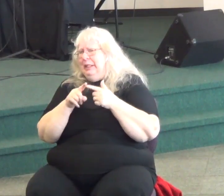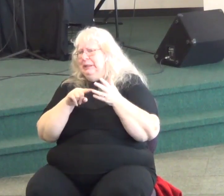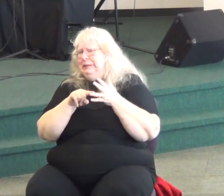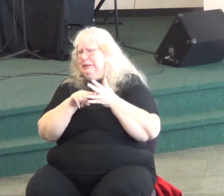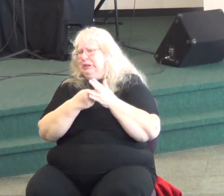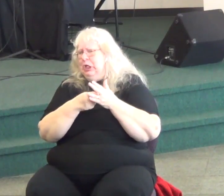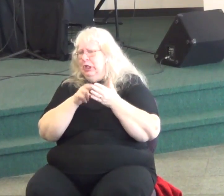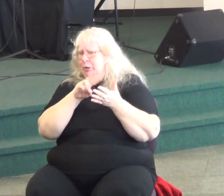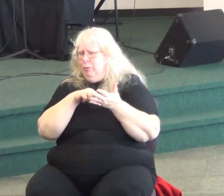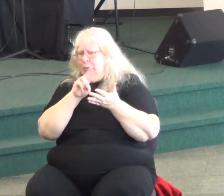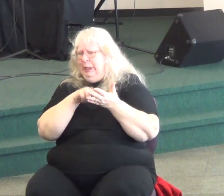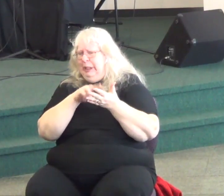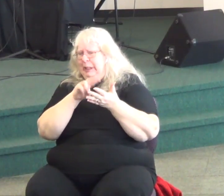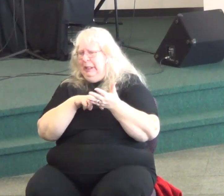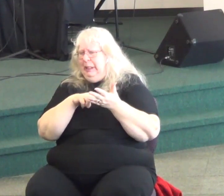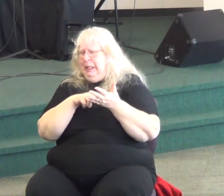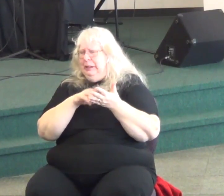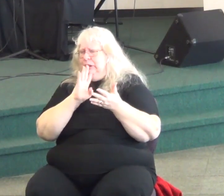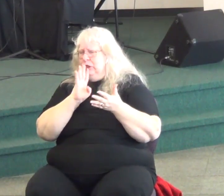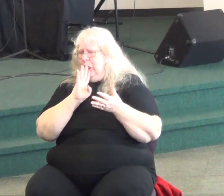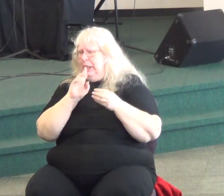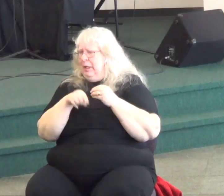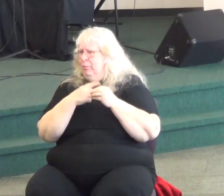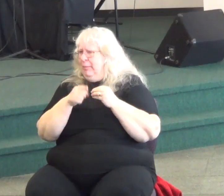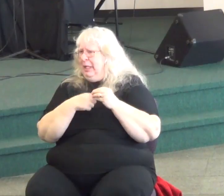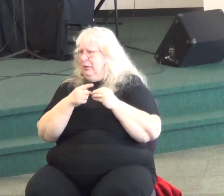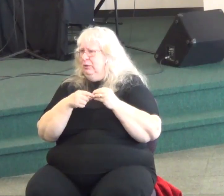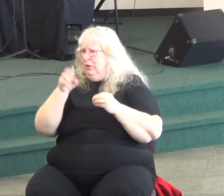all this. Because there are animals in heaven.